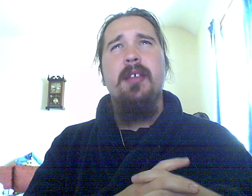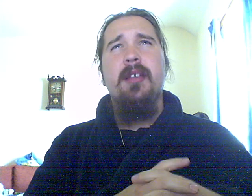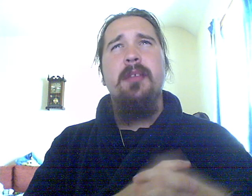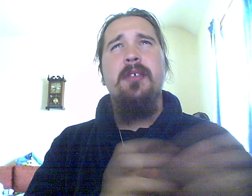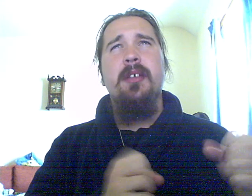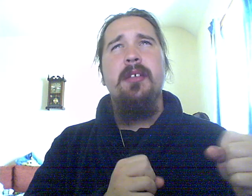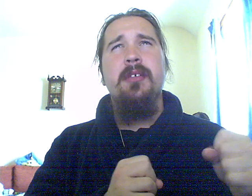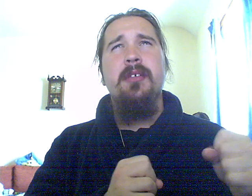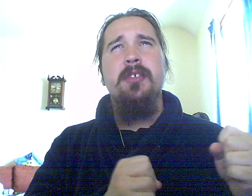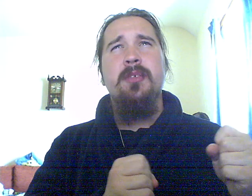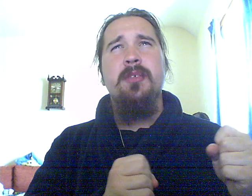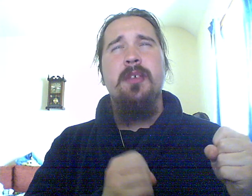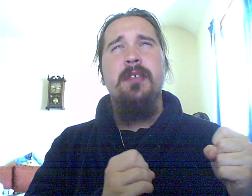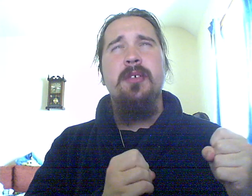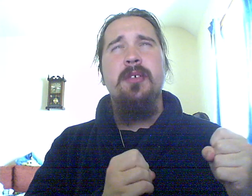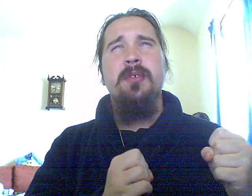the basic idea is it's one of those...